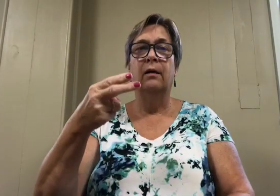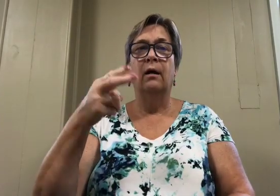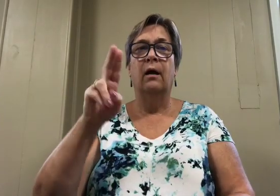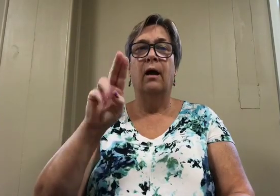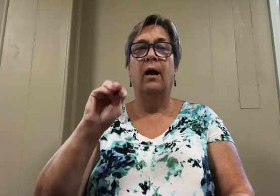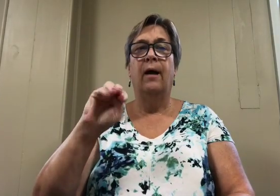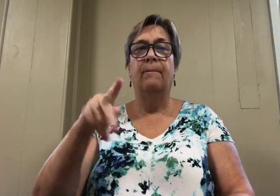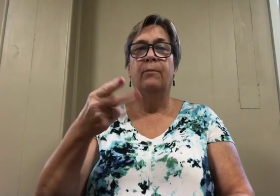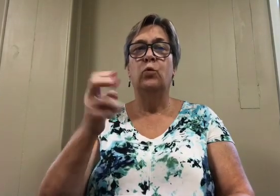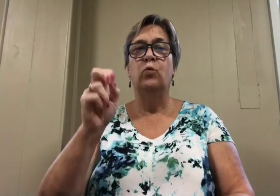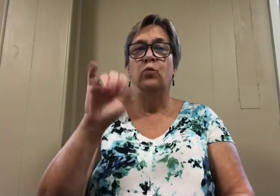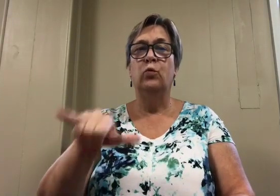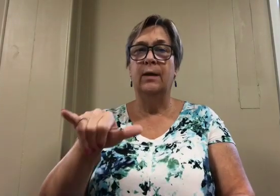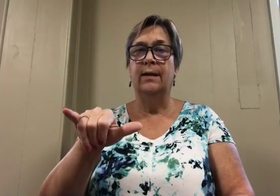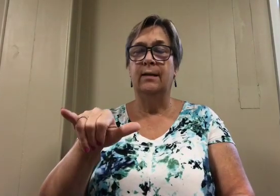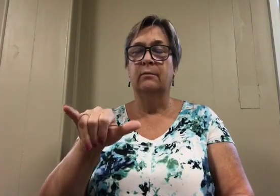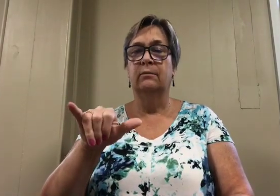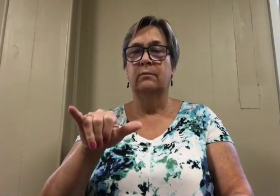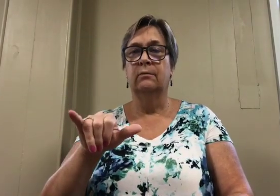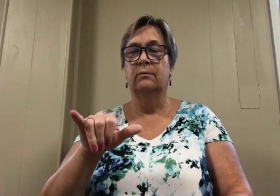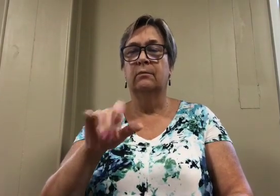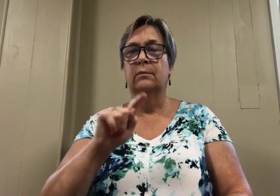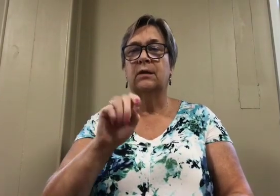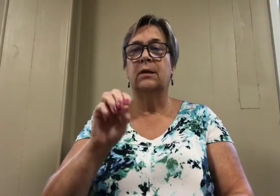This concept was written by